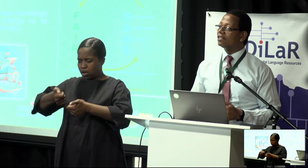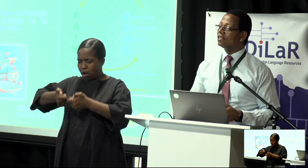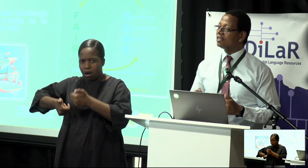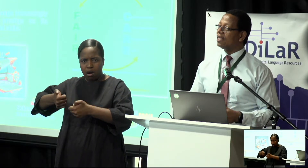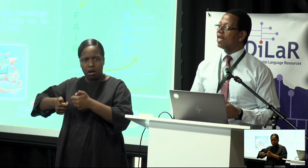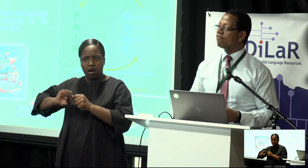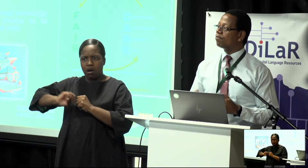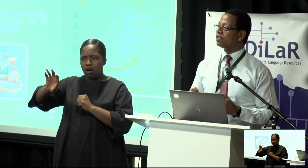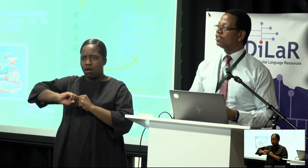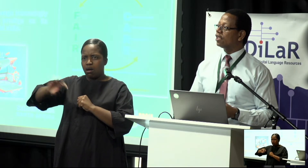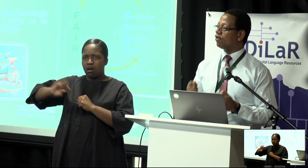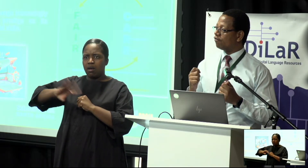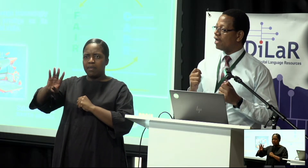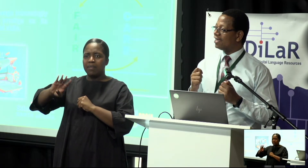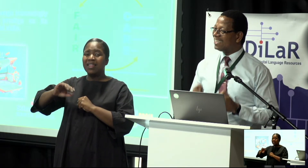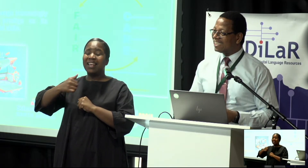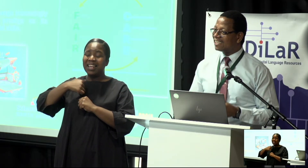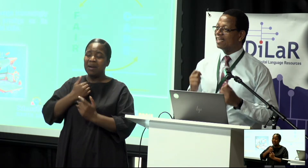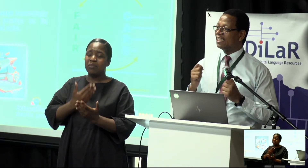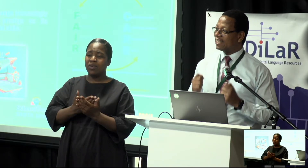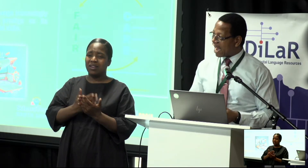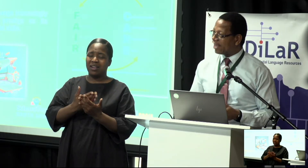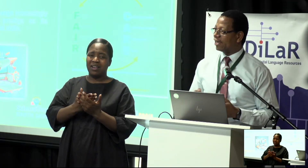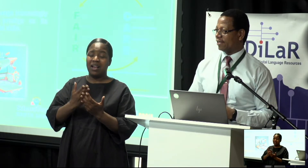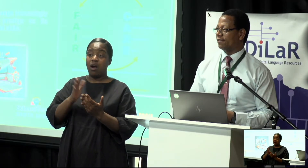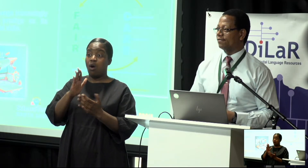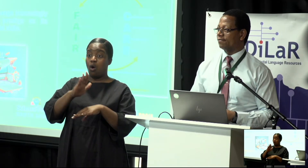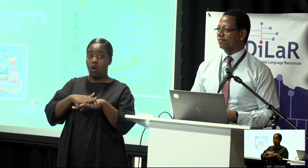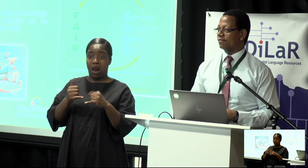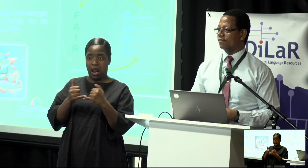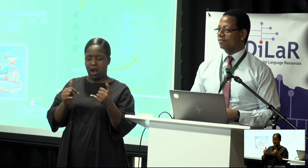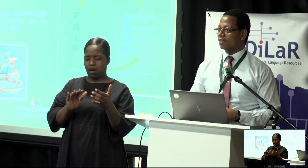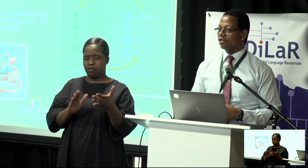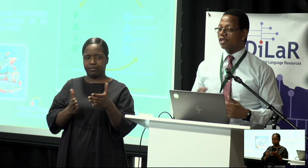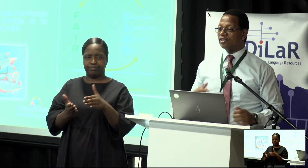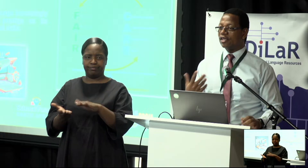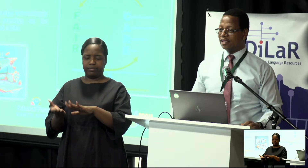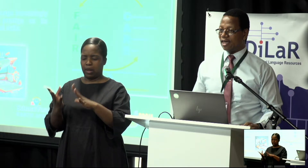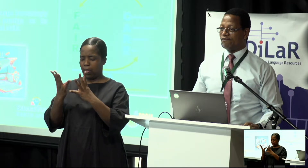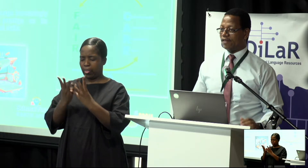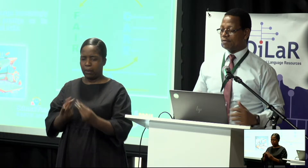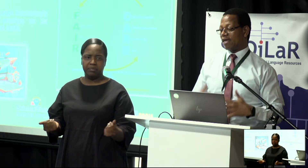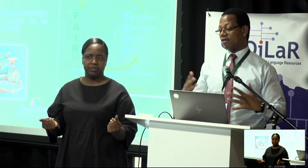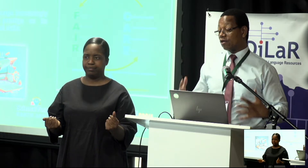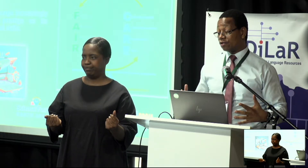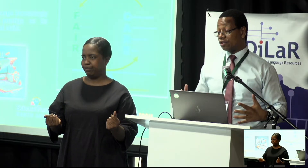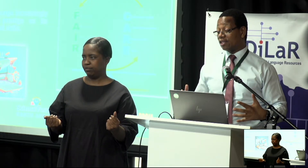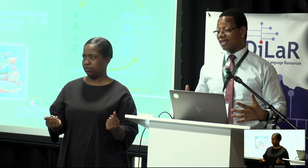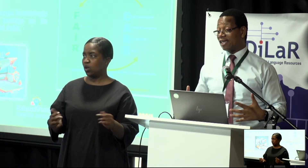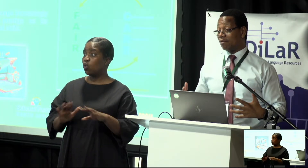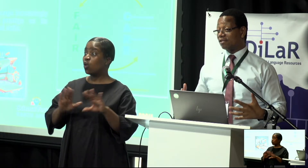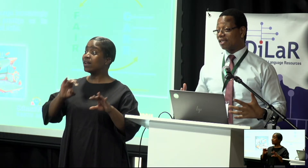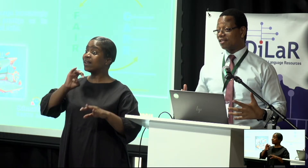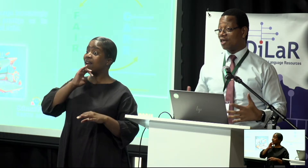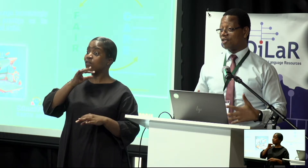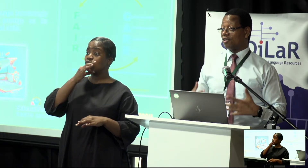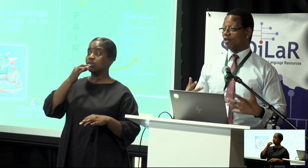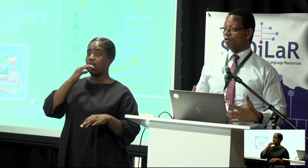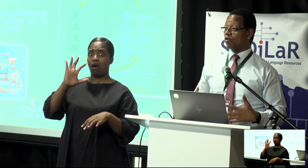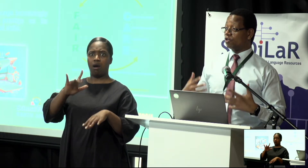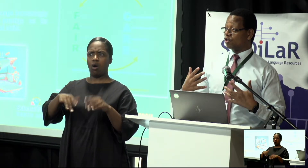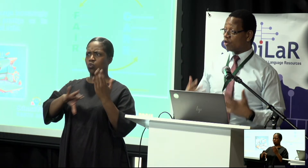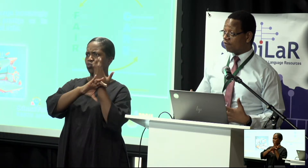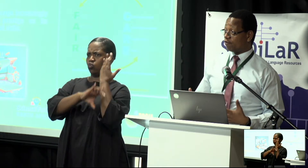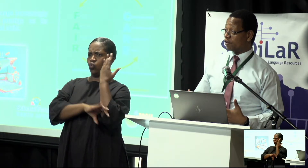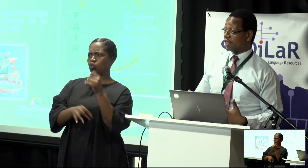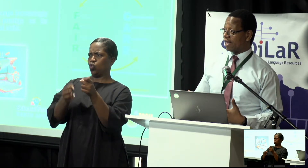these languages still have a potential of digitally dying. So it's not enough that we have a constitution that enables us to